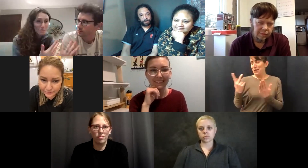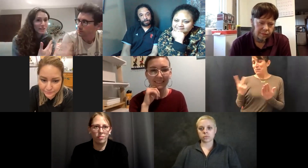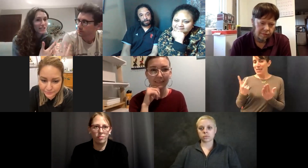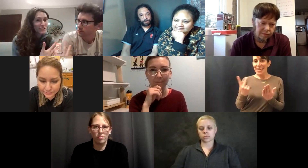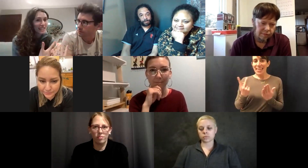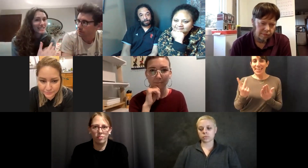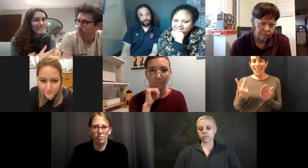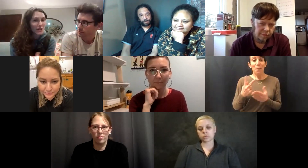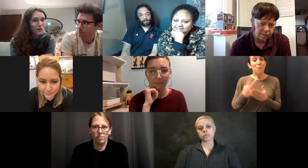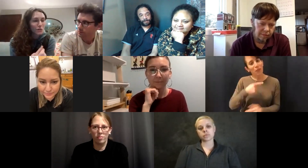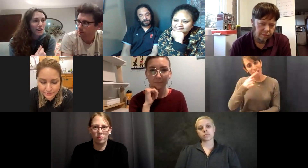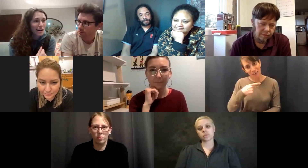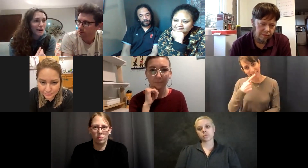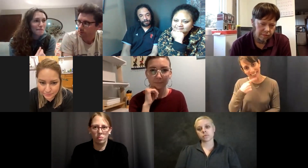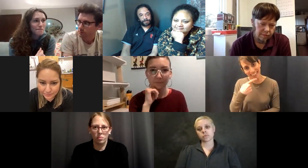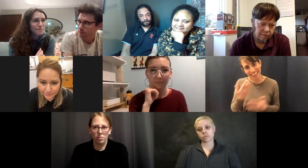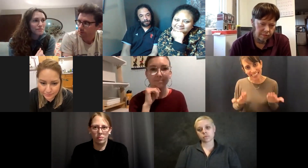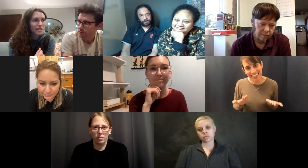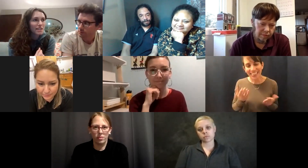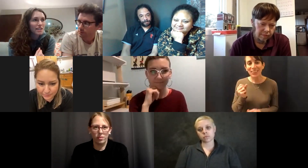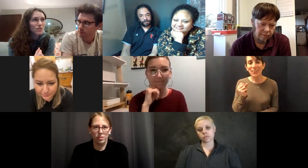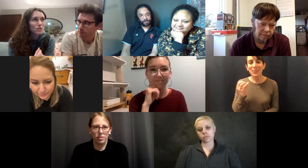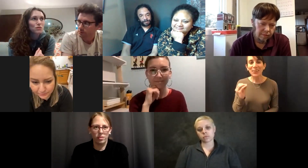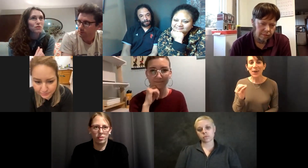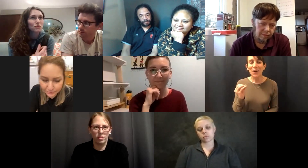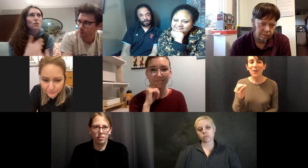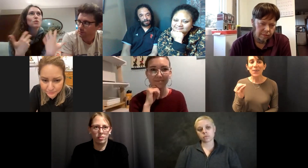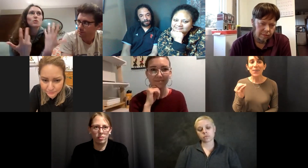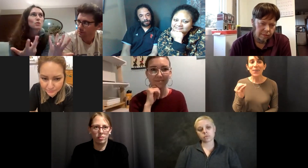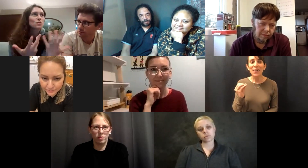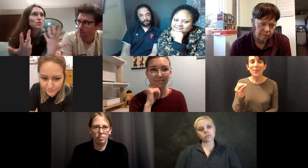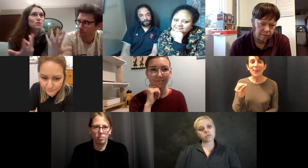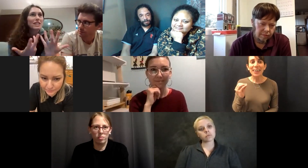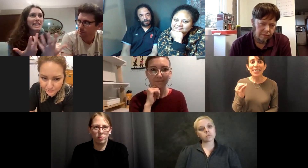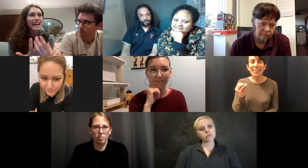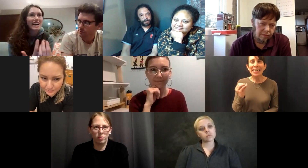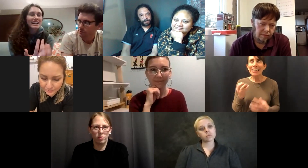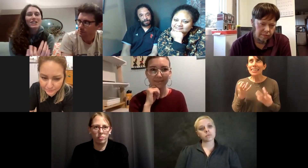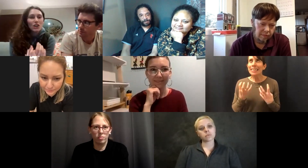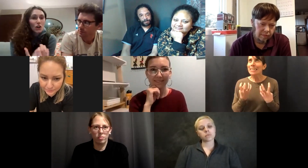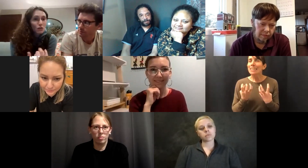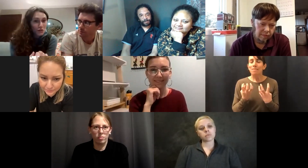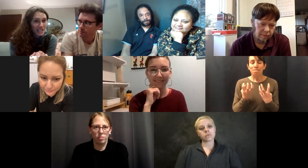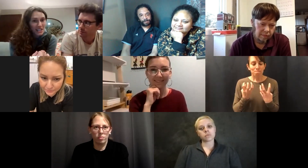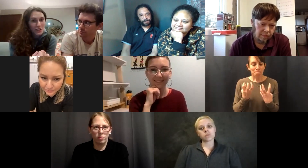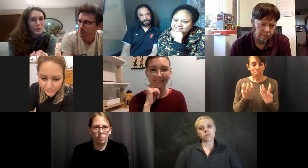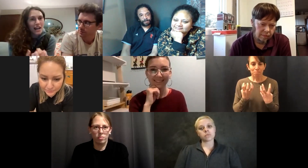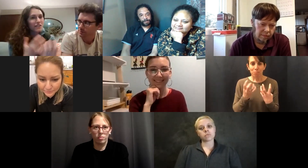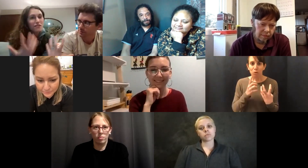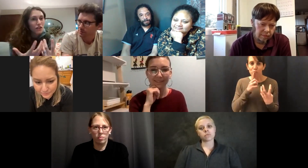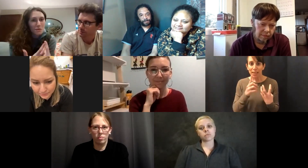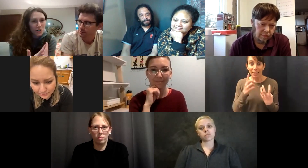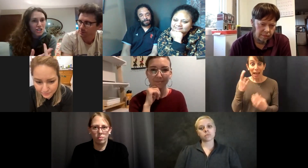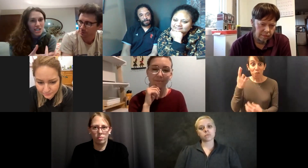we are both hearing, and so really at Rosen, we